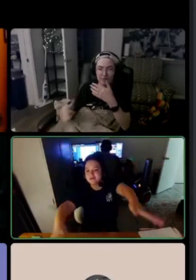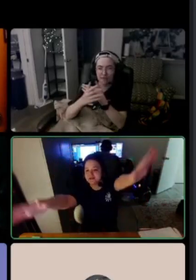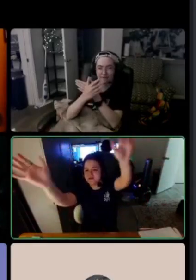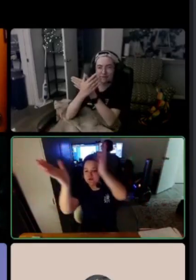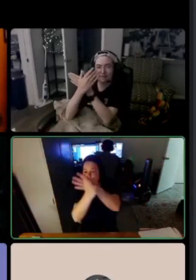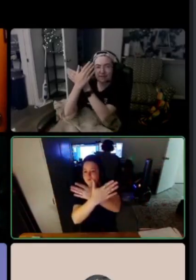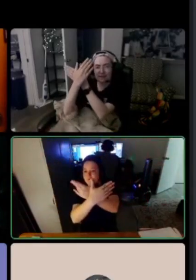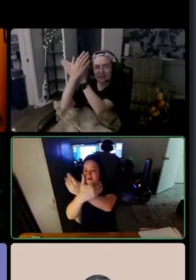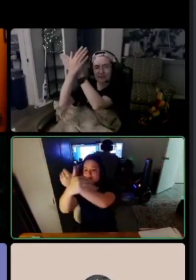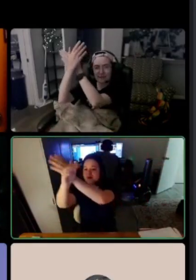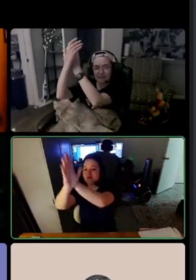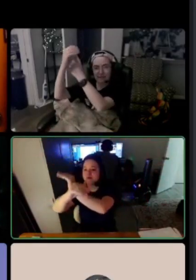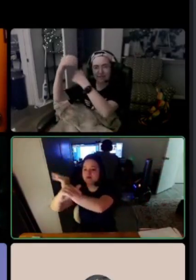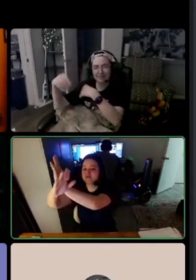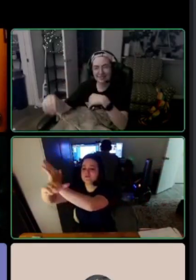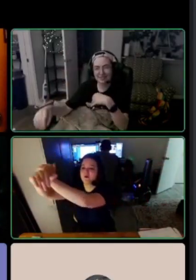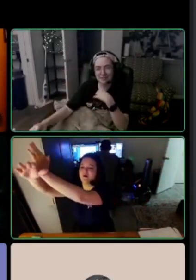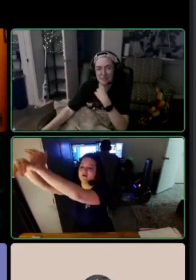little birds you are.